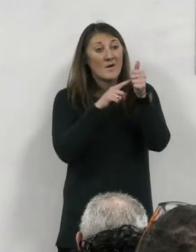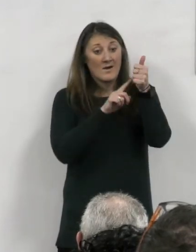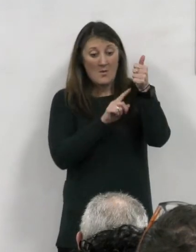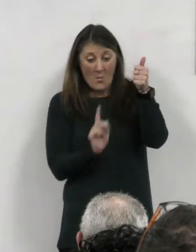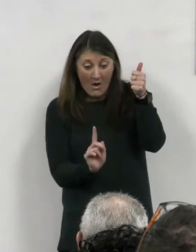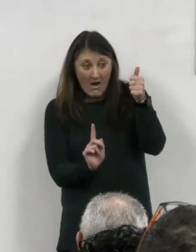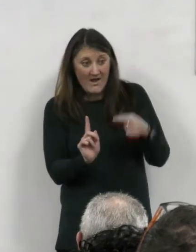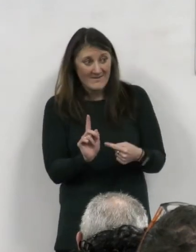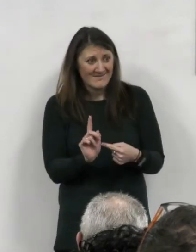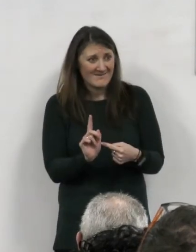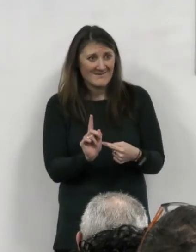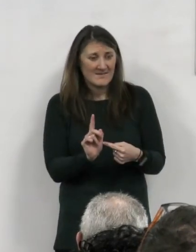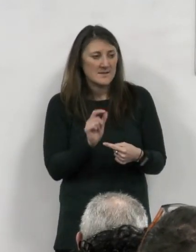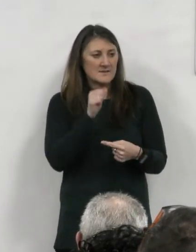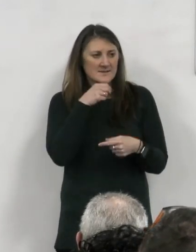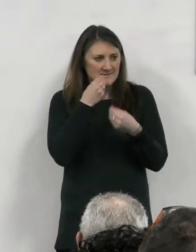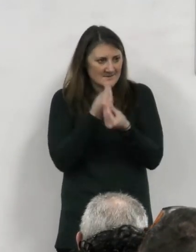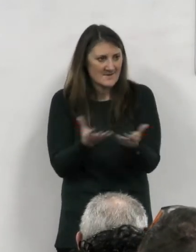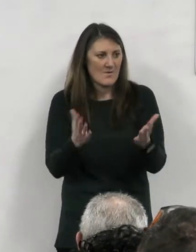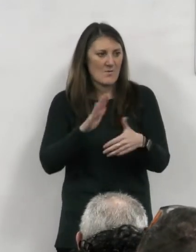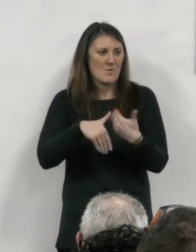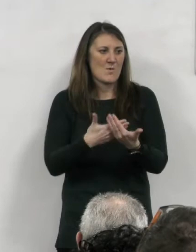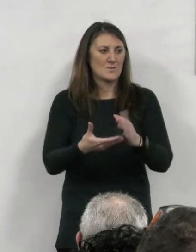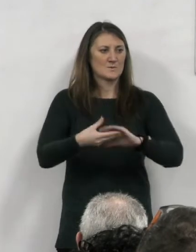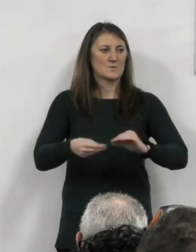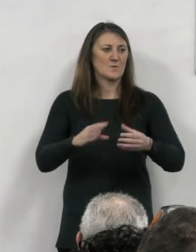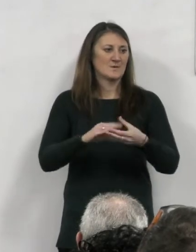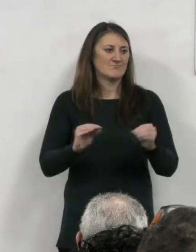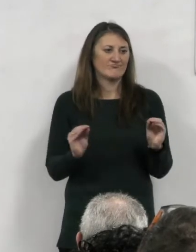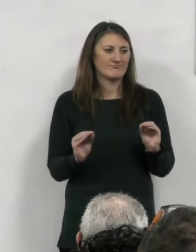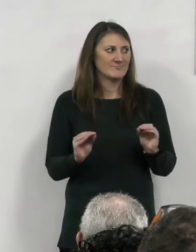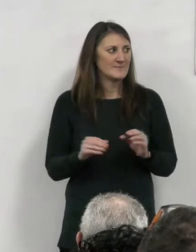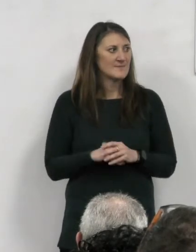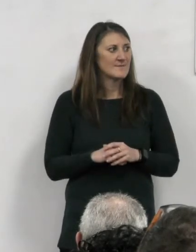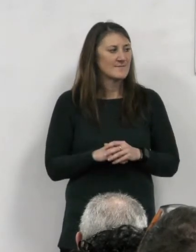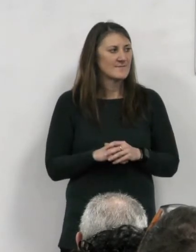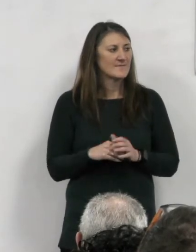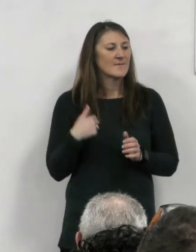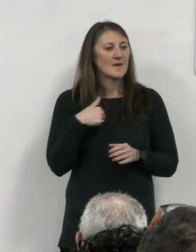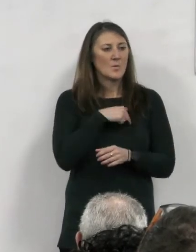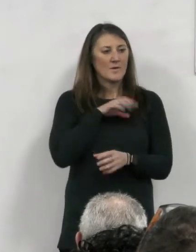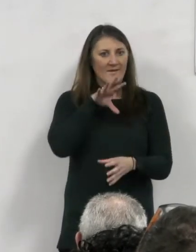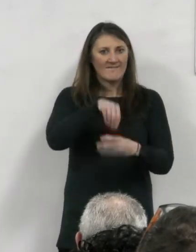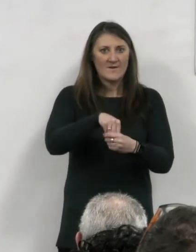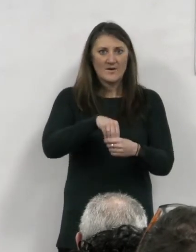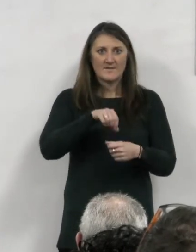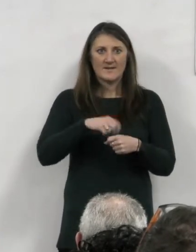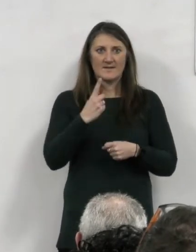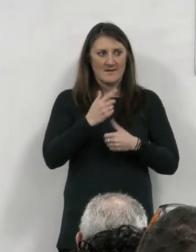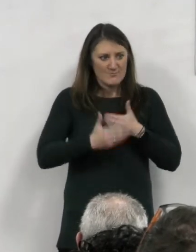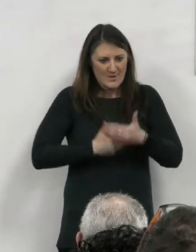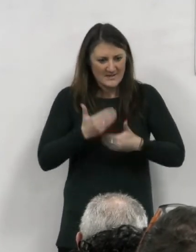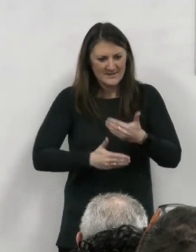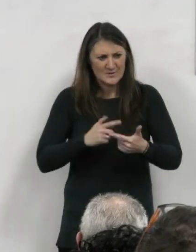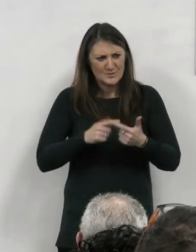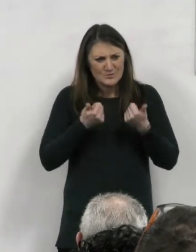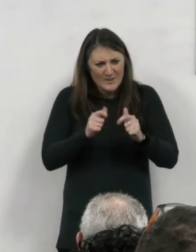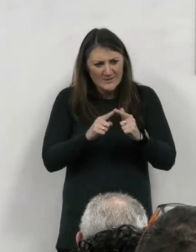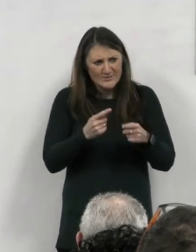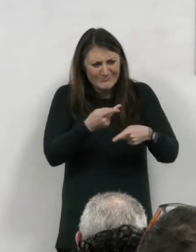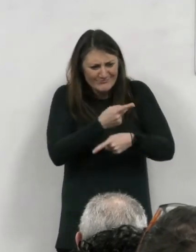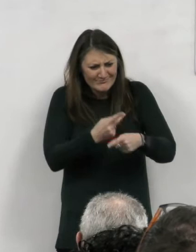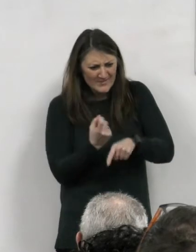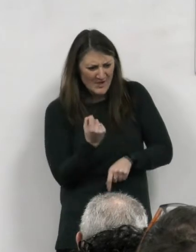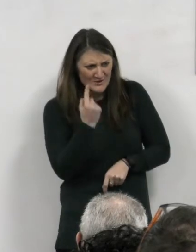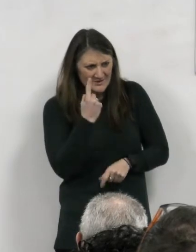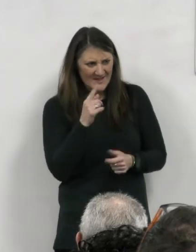does not tell the whole story. And we engaged in a process to try to better understand what does the one in